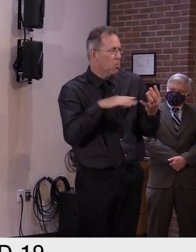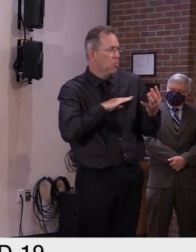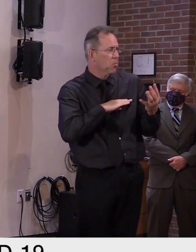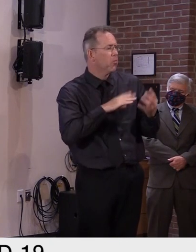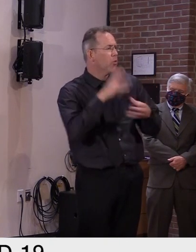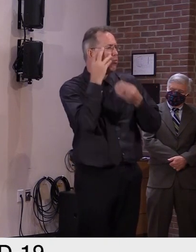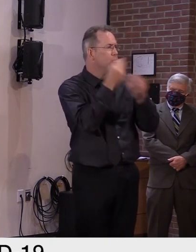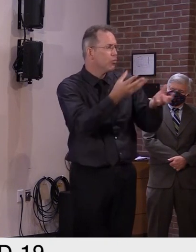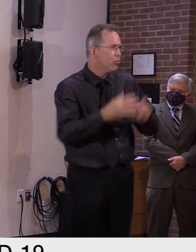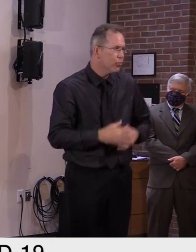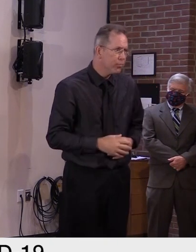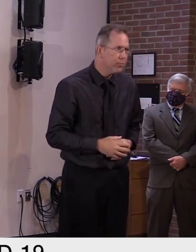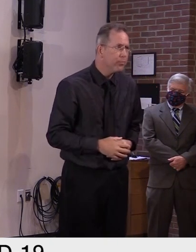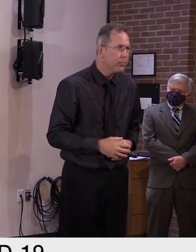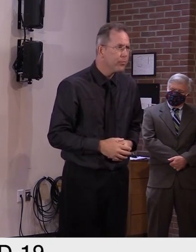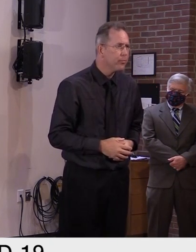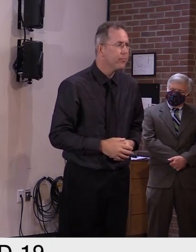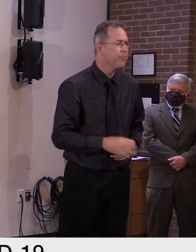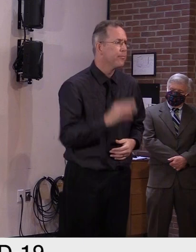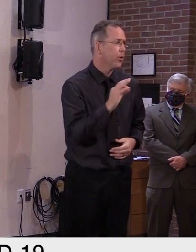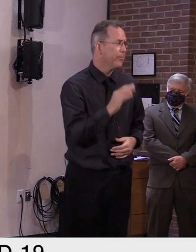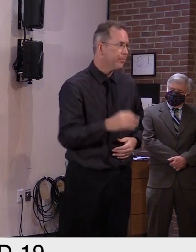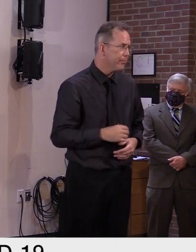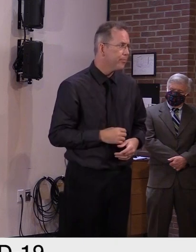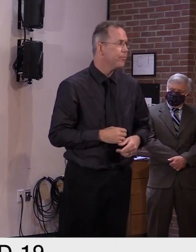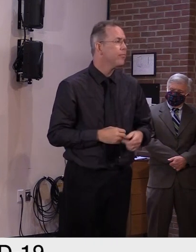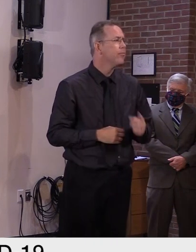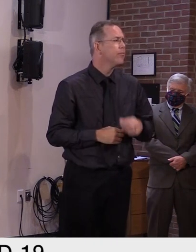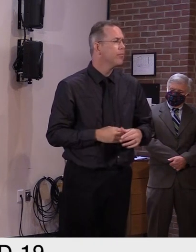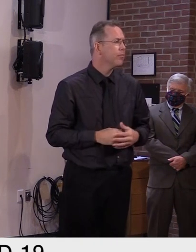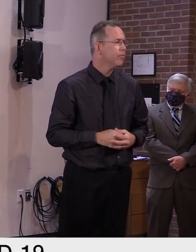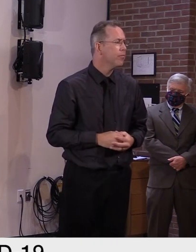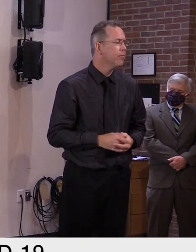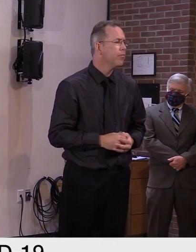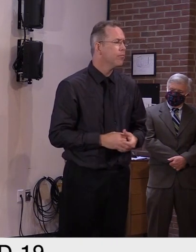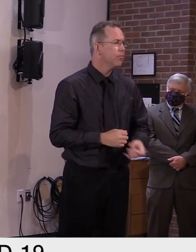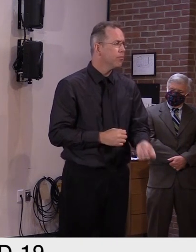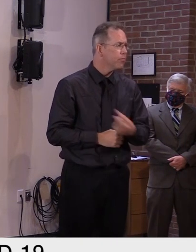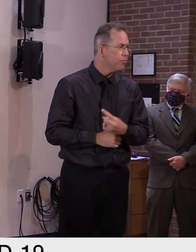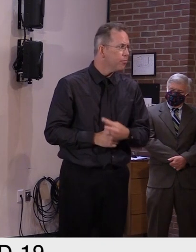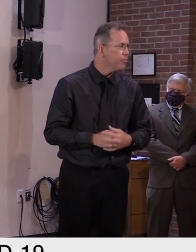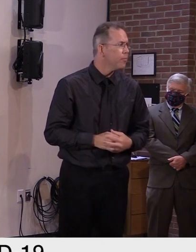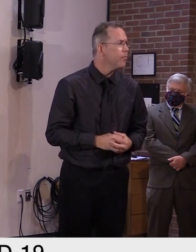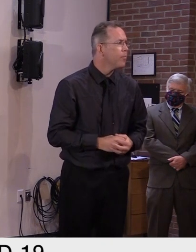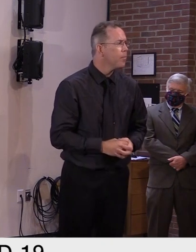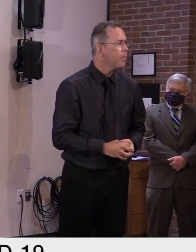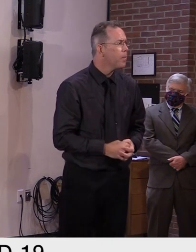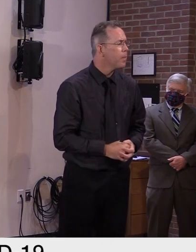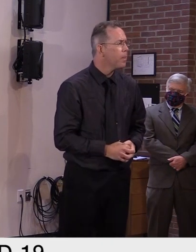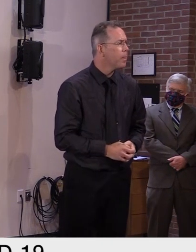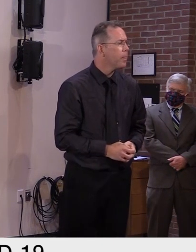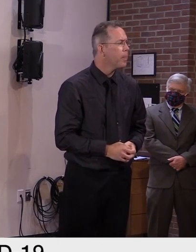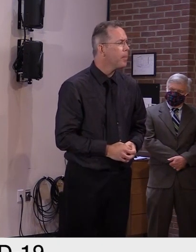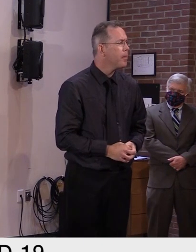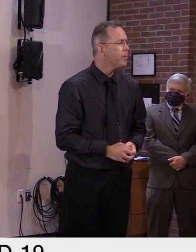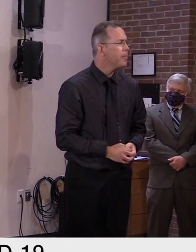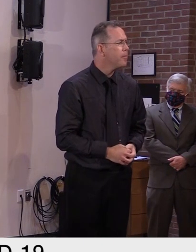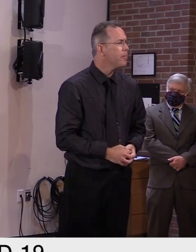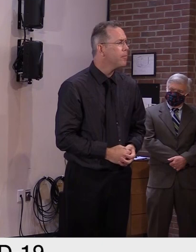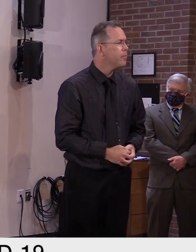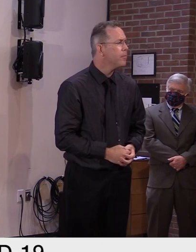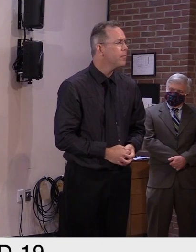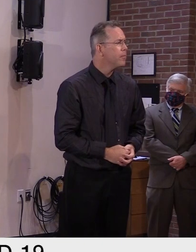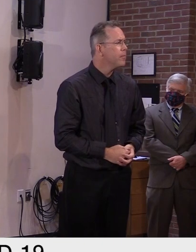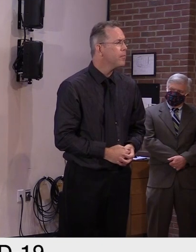Okay, and I saw this morning that New York has released a preliminary plan on how to roll out a vaccine when it